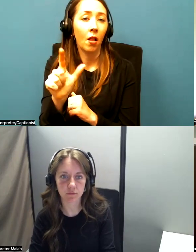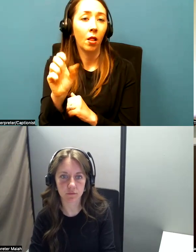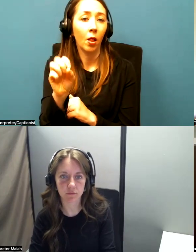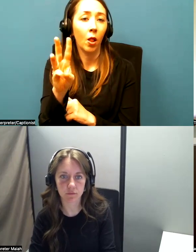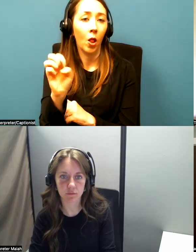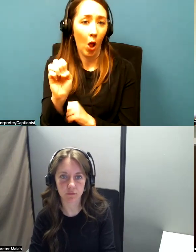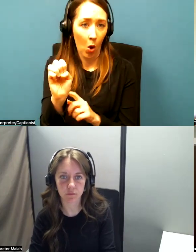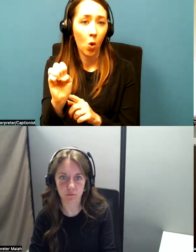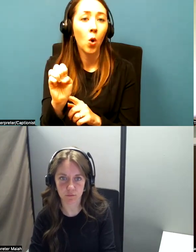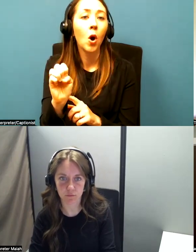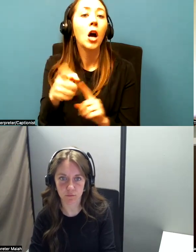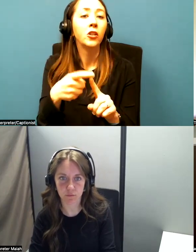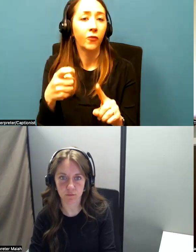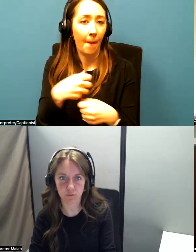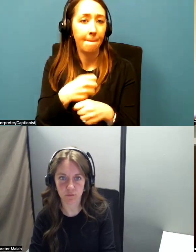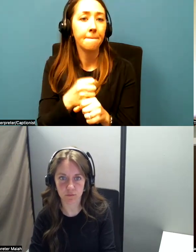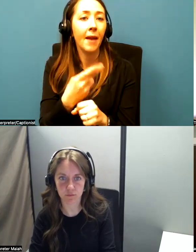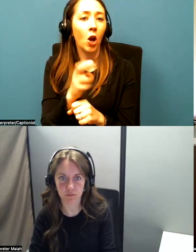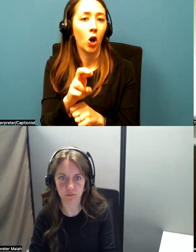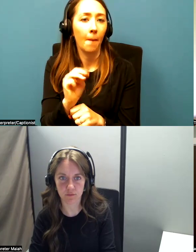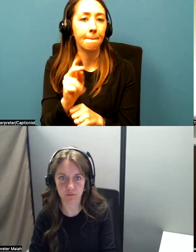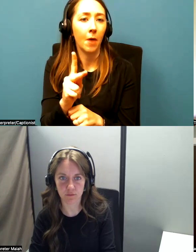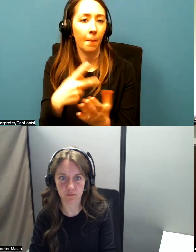who came out of the Make Her Mark program.